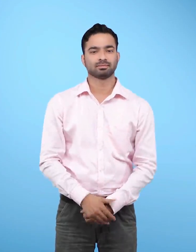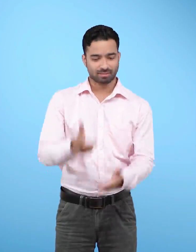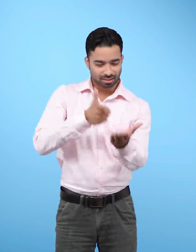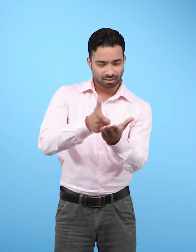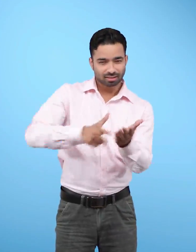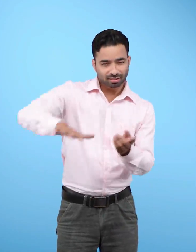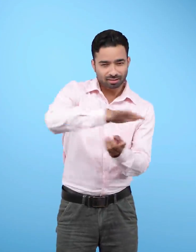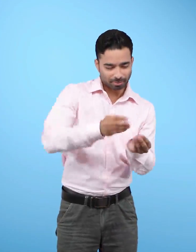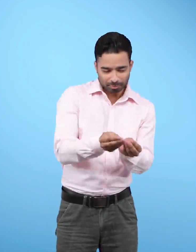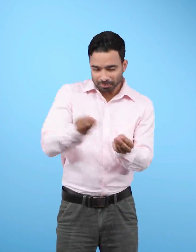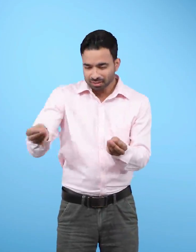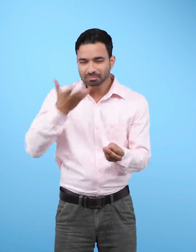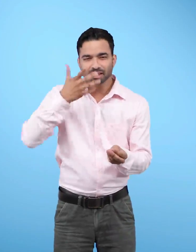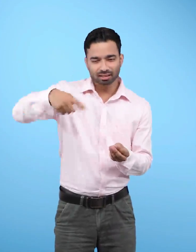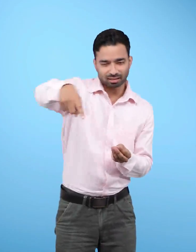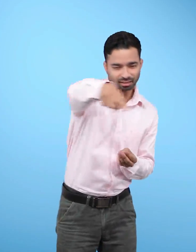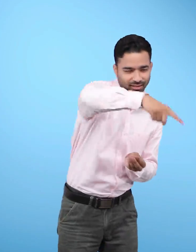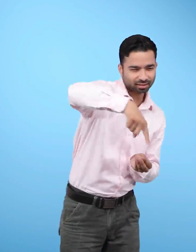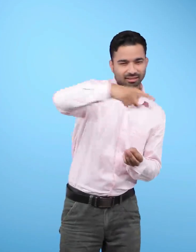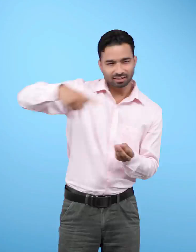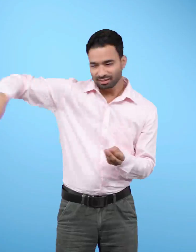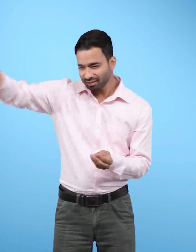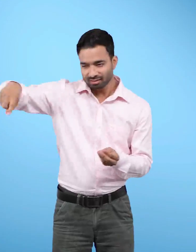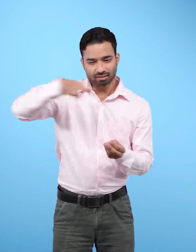There are two beautiful lakes near a village.